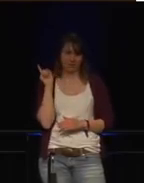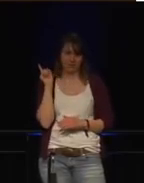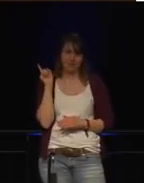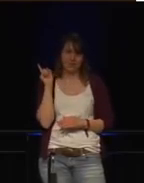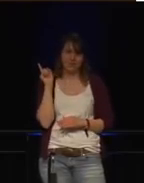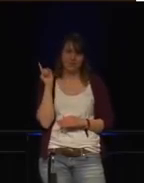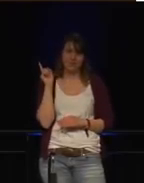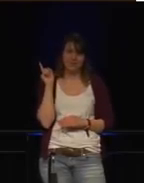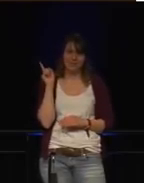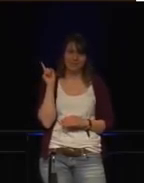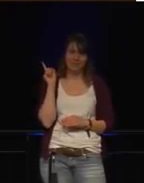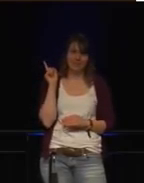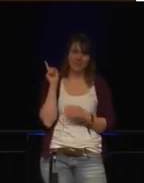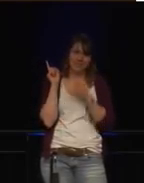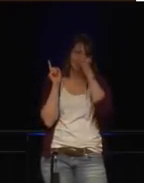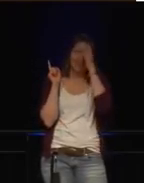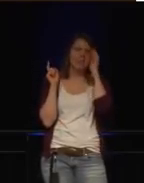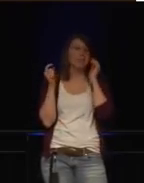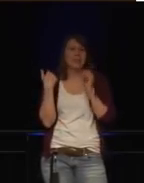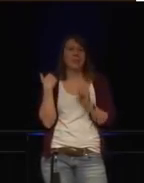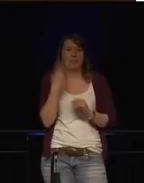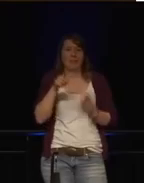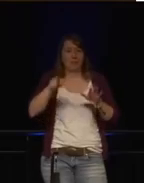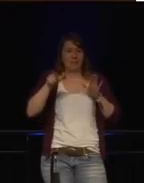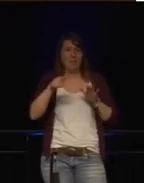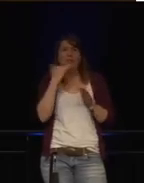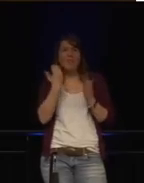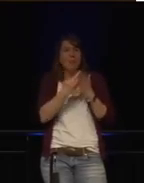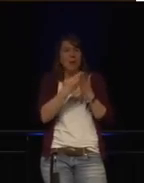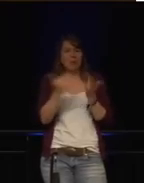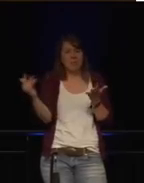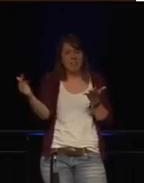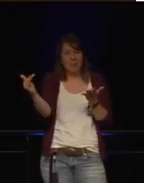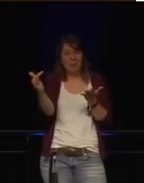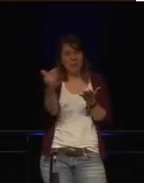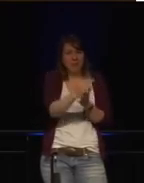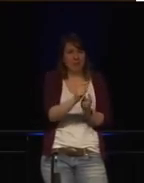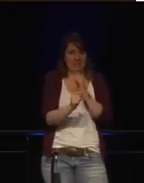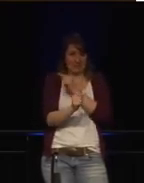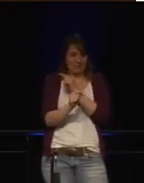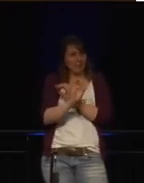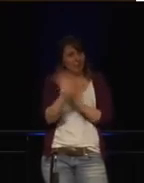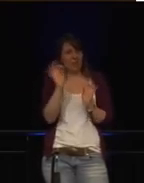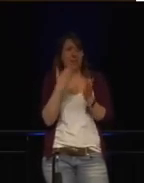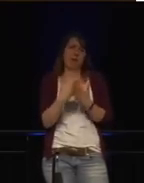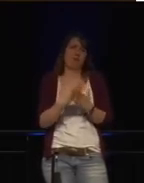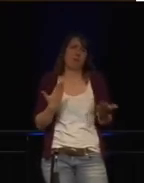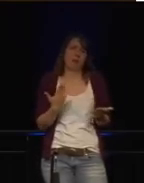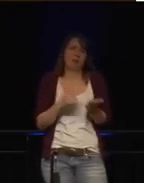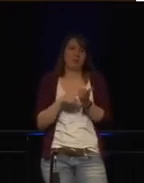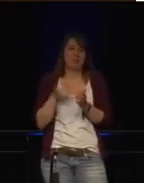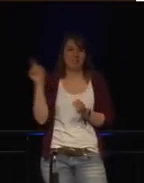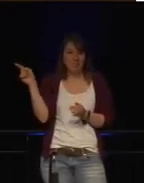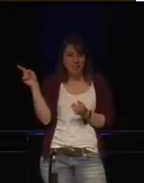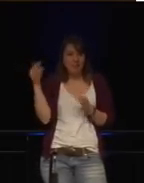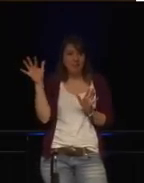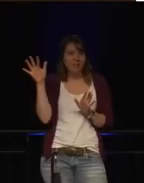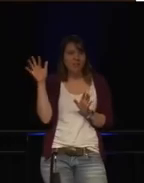examples I collected in 2017. So, there was a surveillance camera